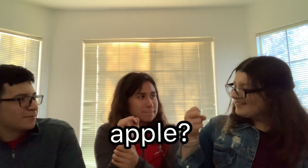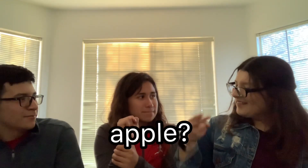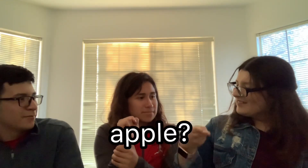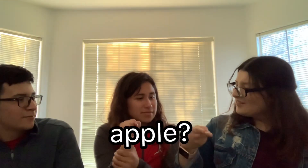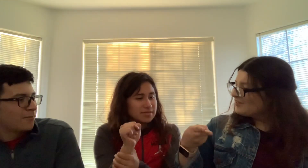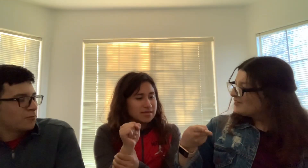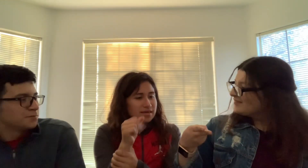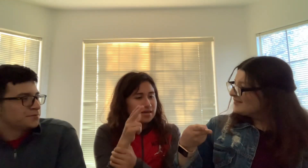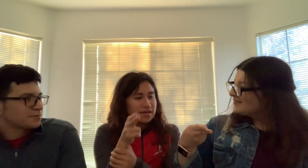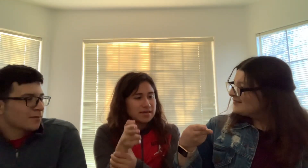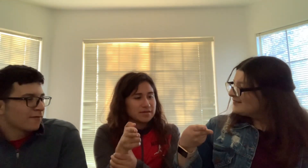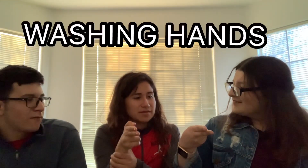apple.